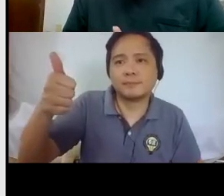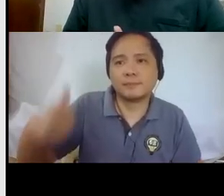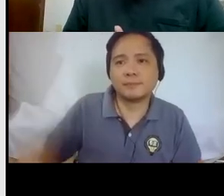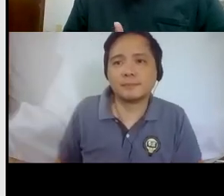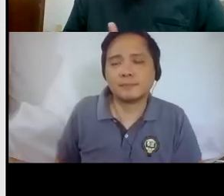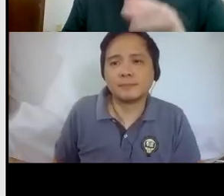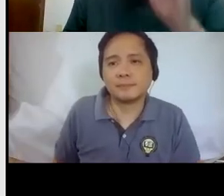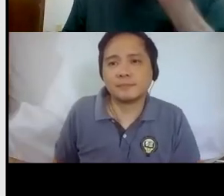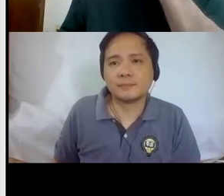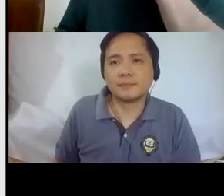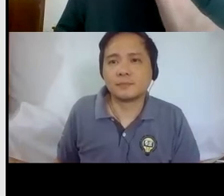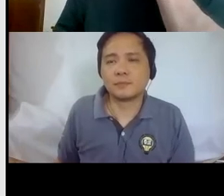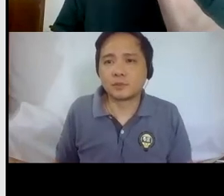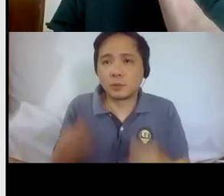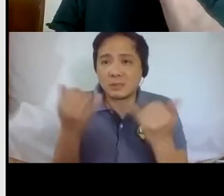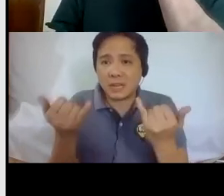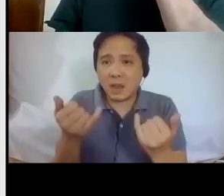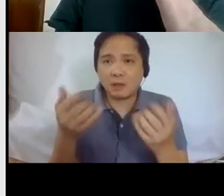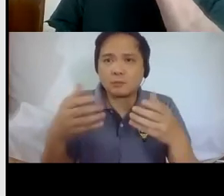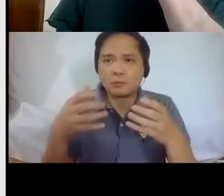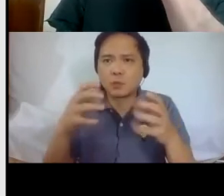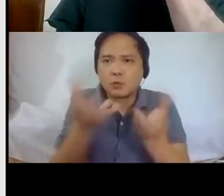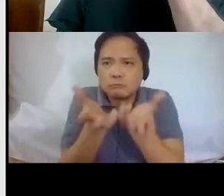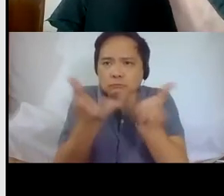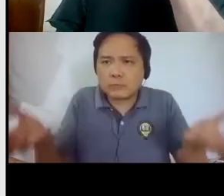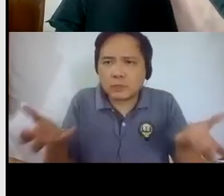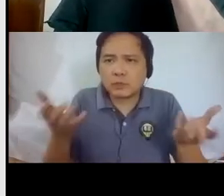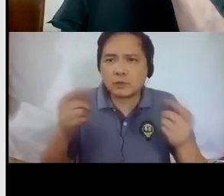So how do you want to break into groups?